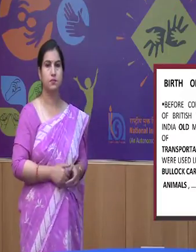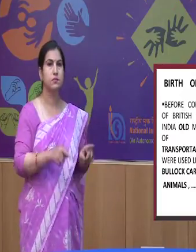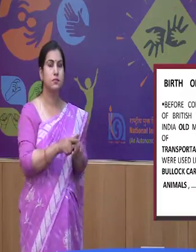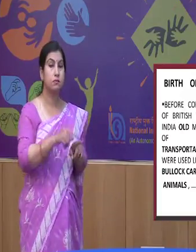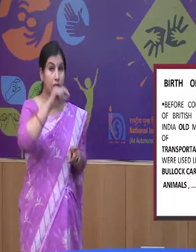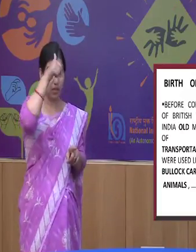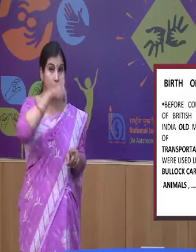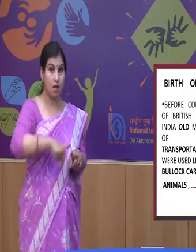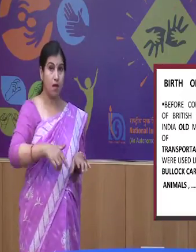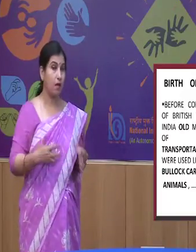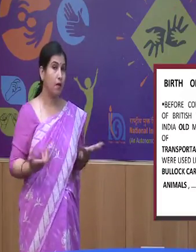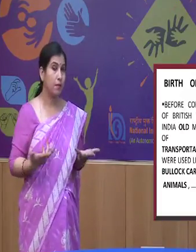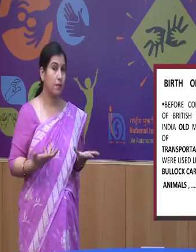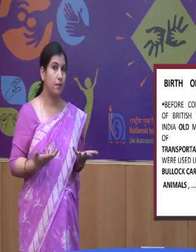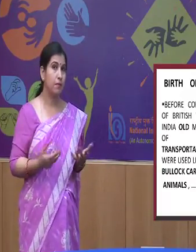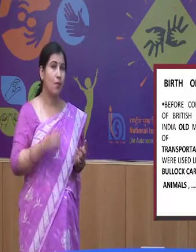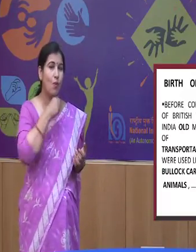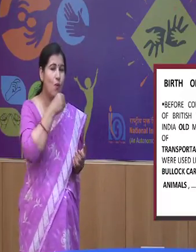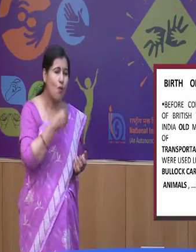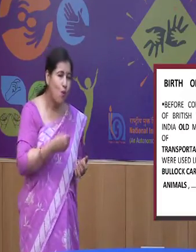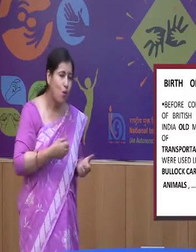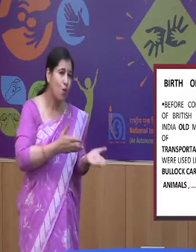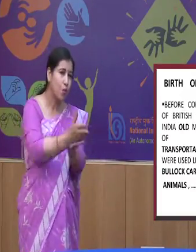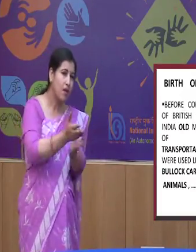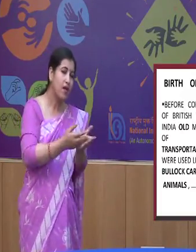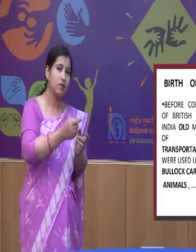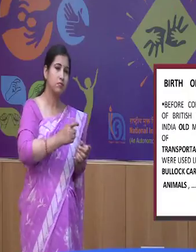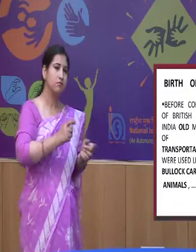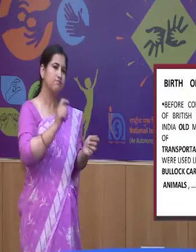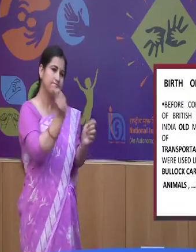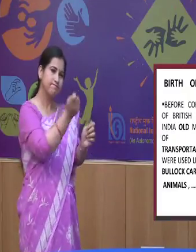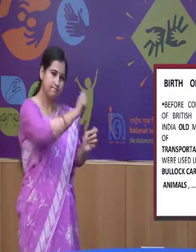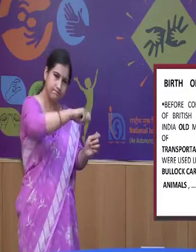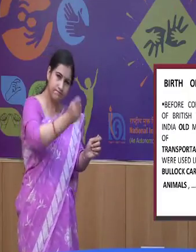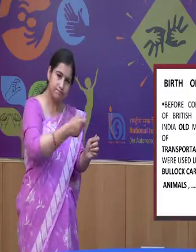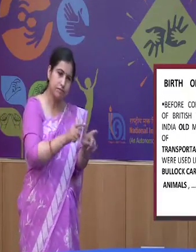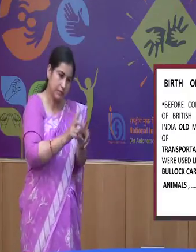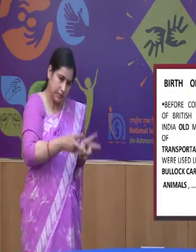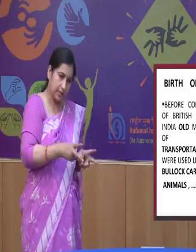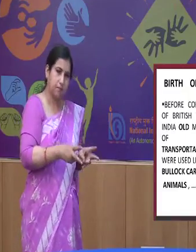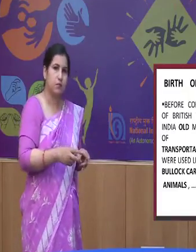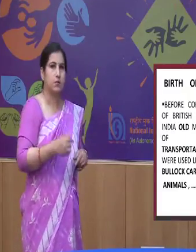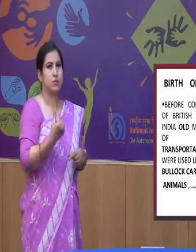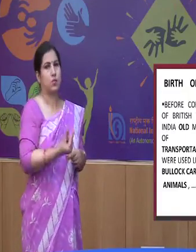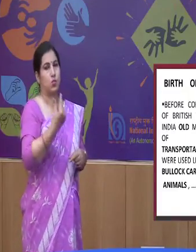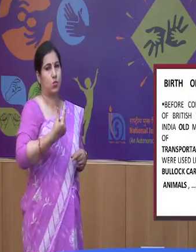As in India, old methods of transportation were still used,